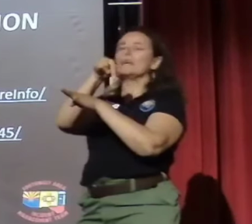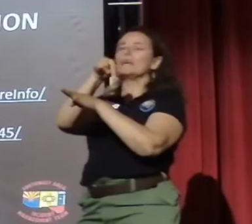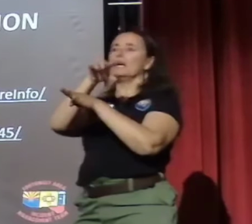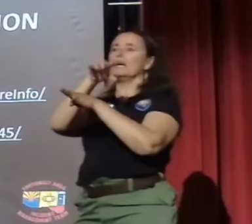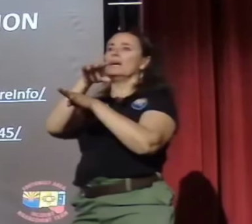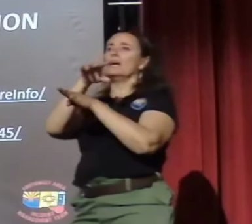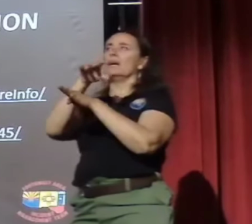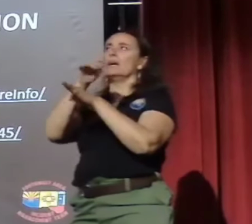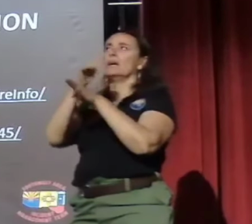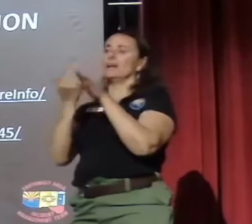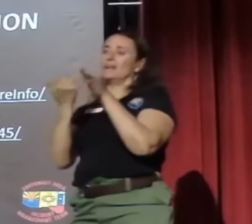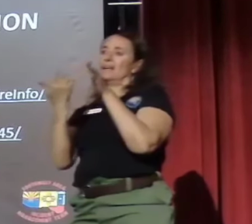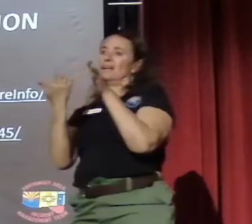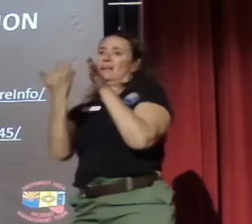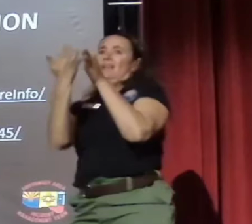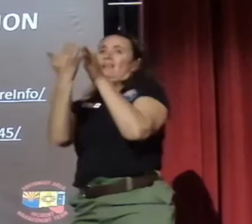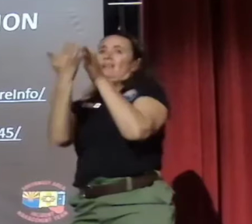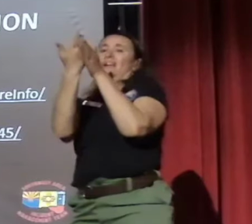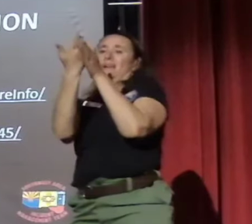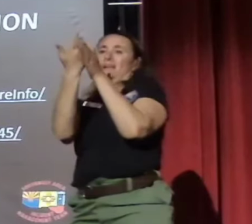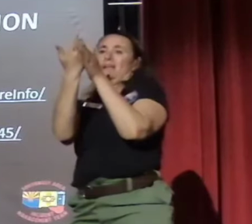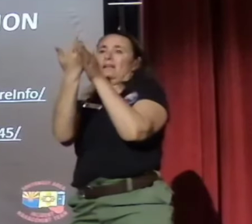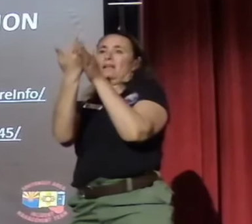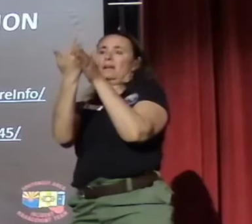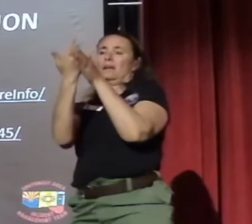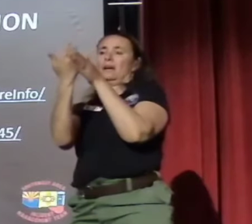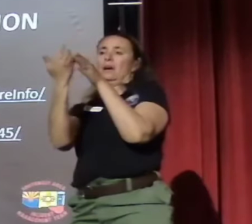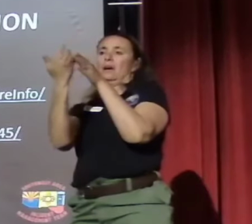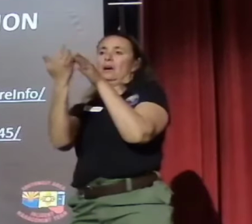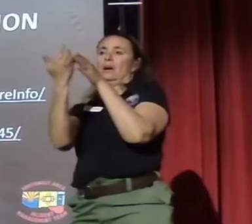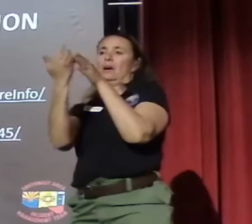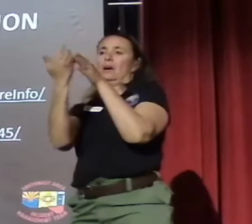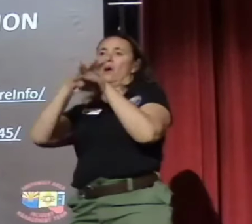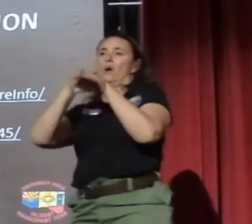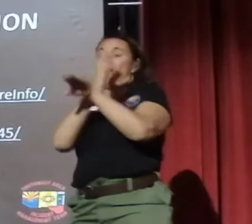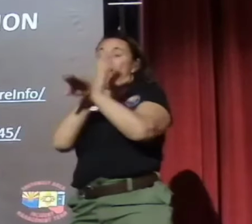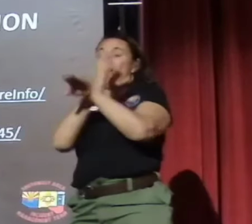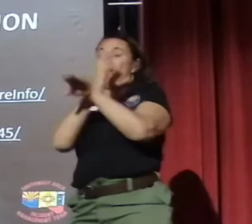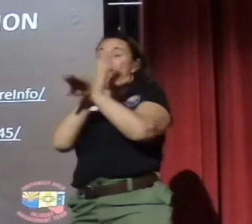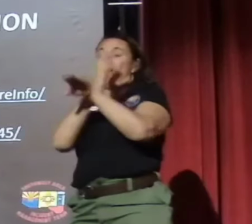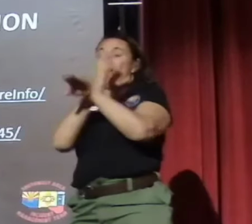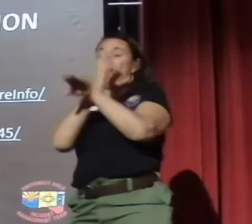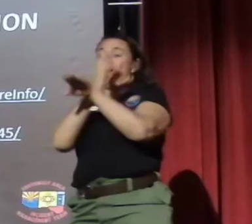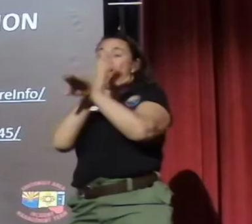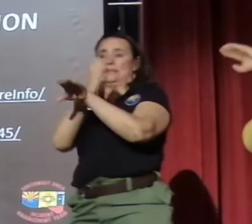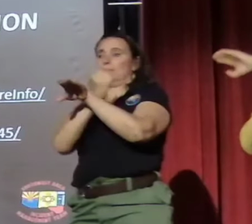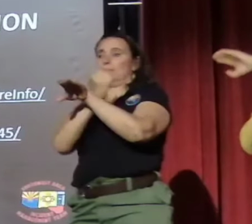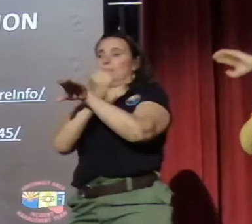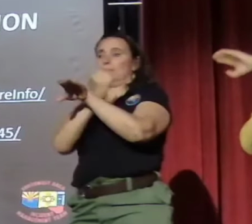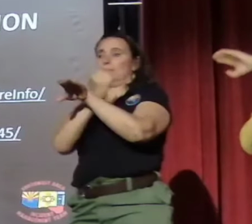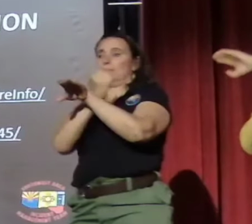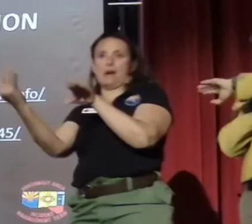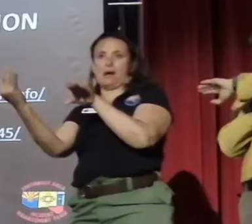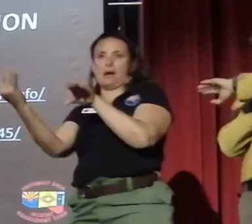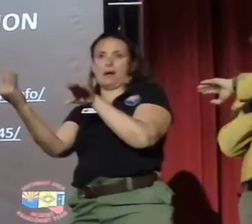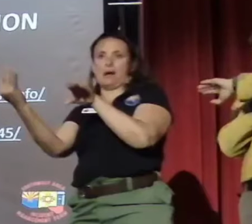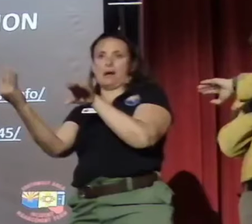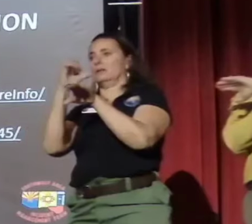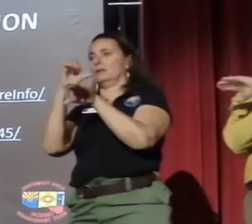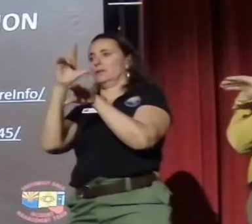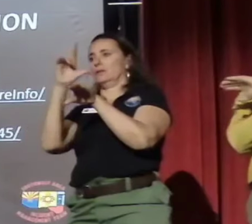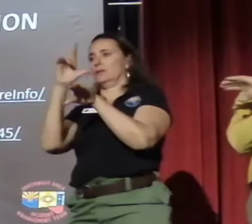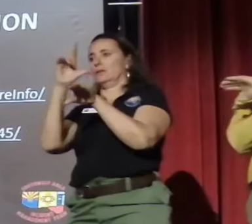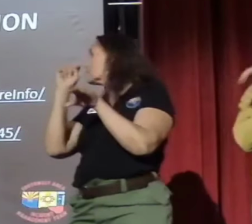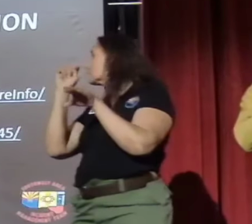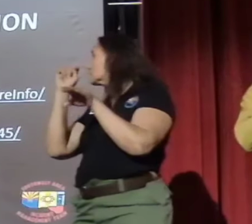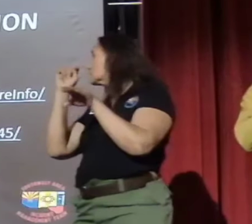has moved up to the crest on the east side of Fossil Creek. It has not move beyond the crest of Fossil